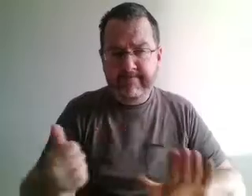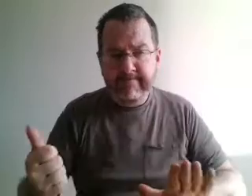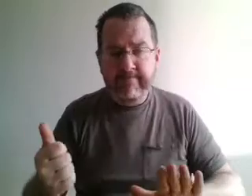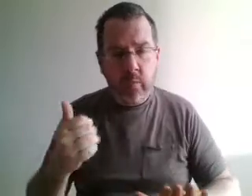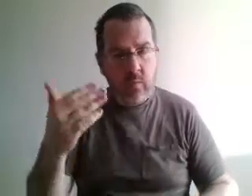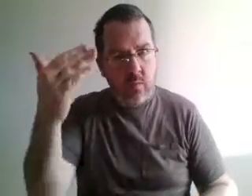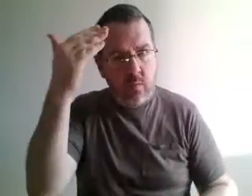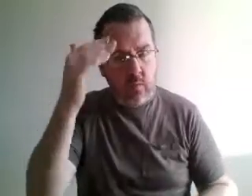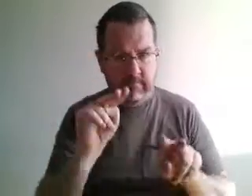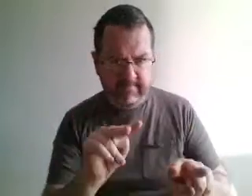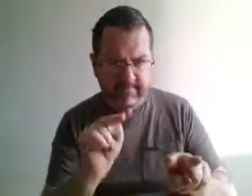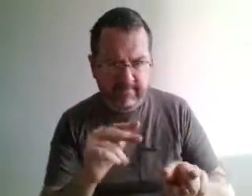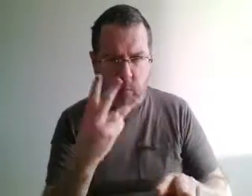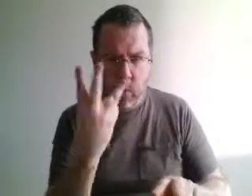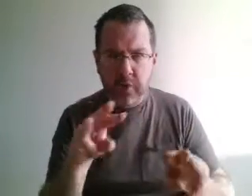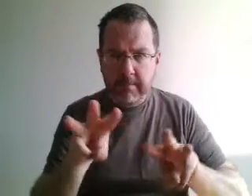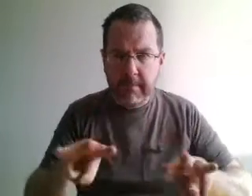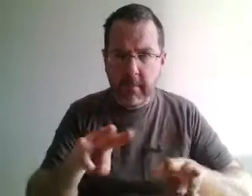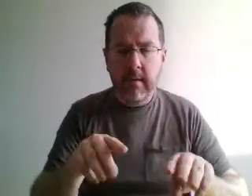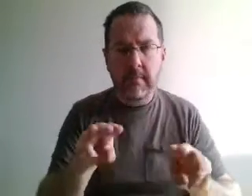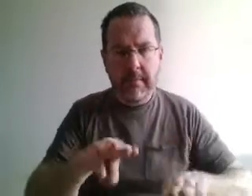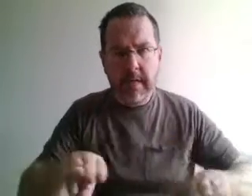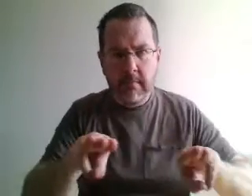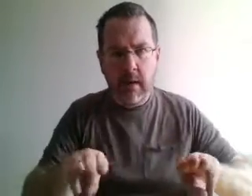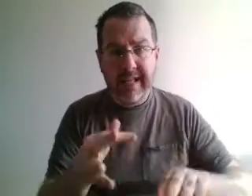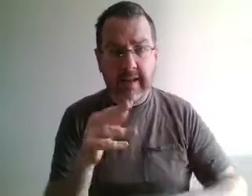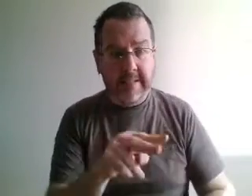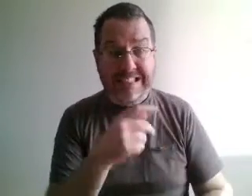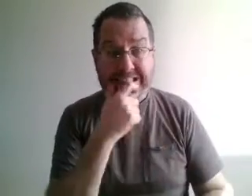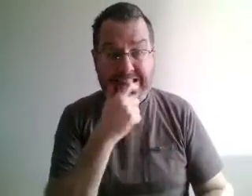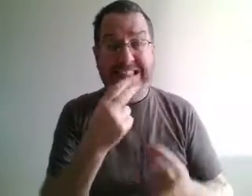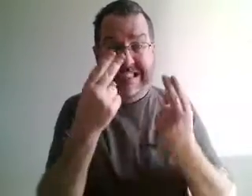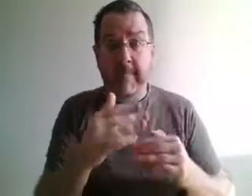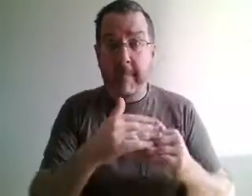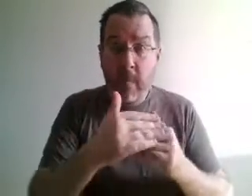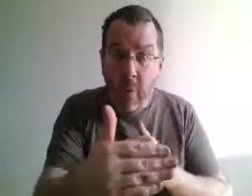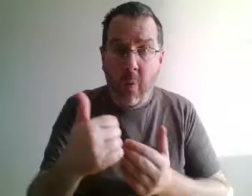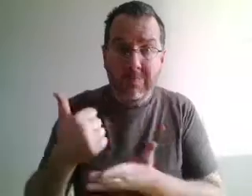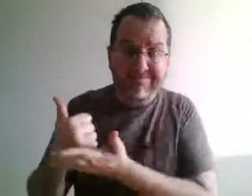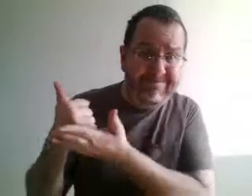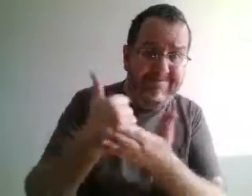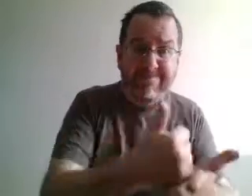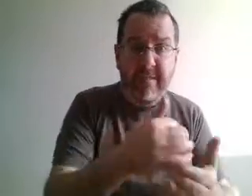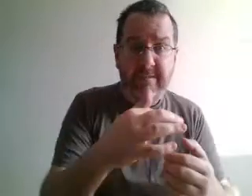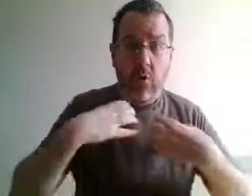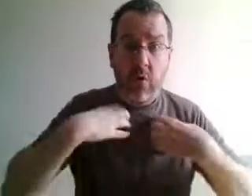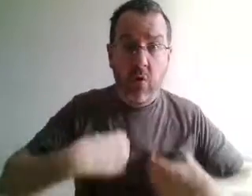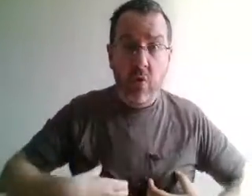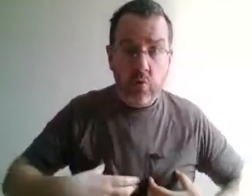monitor people closely, and if they require additional support for their lungs, they will get it. This